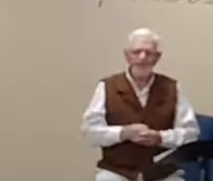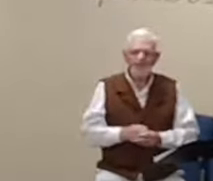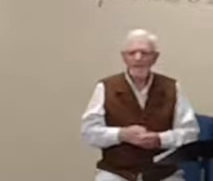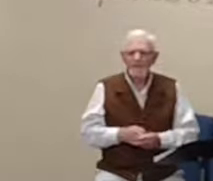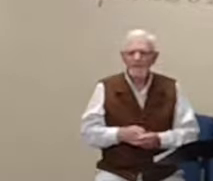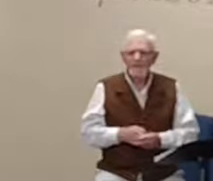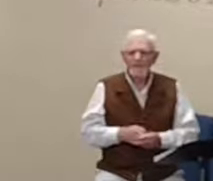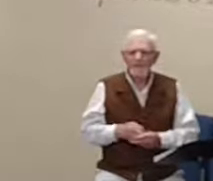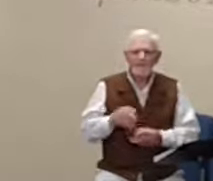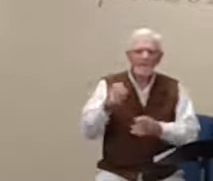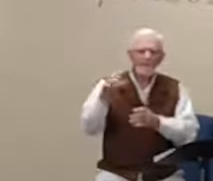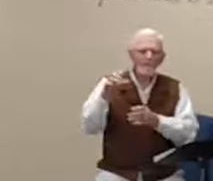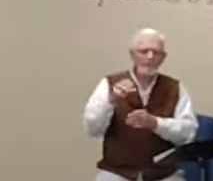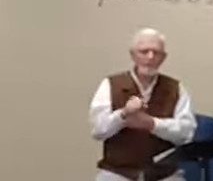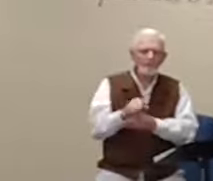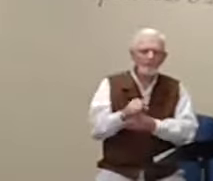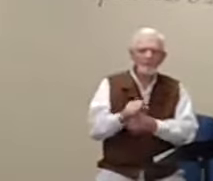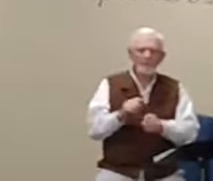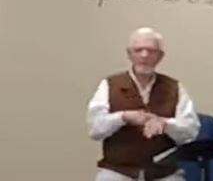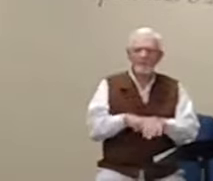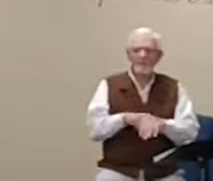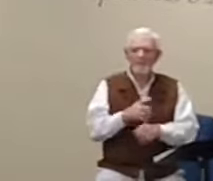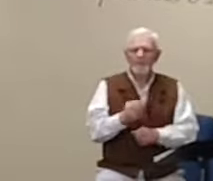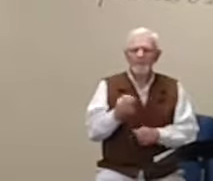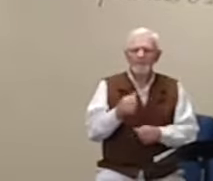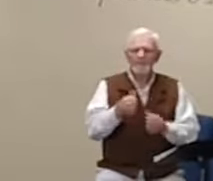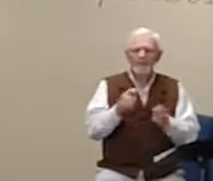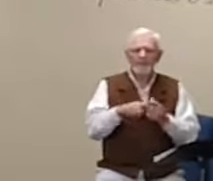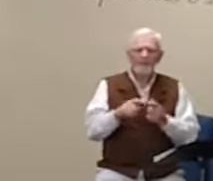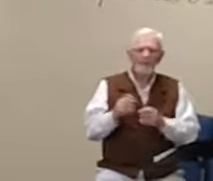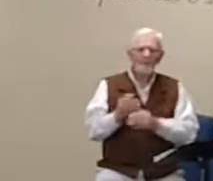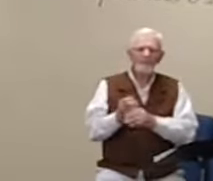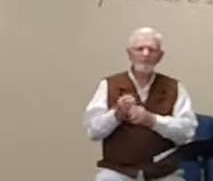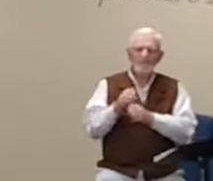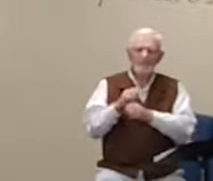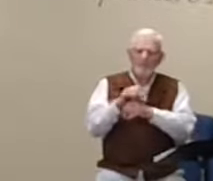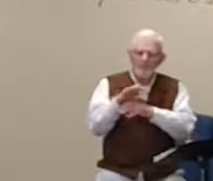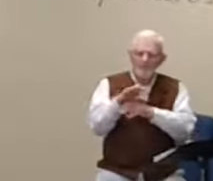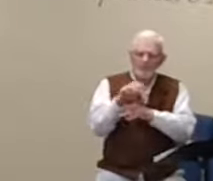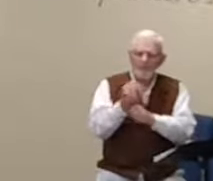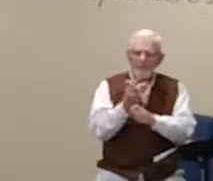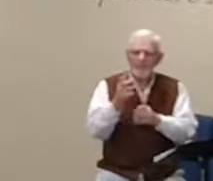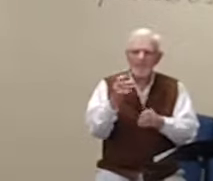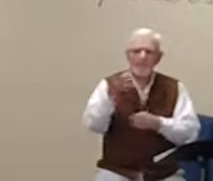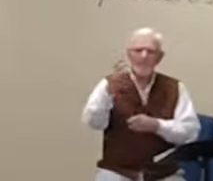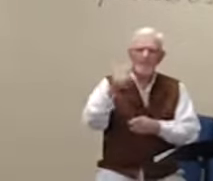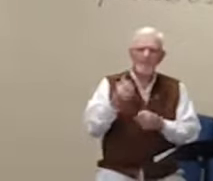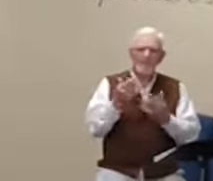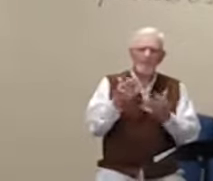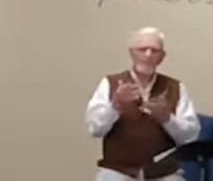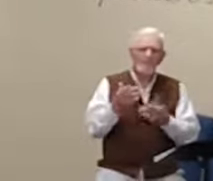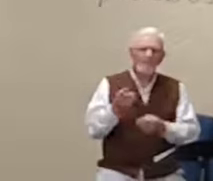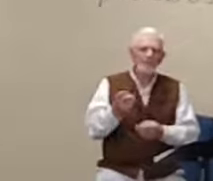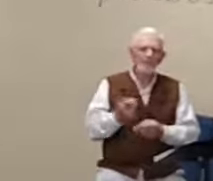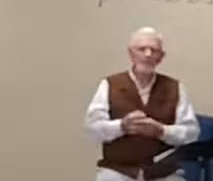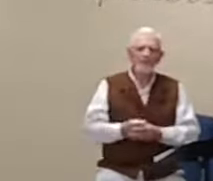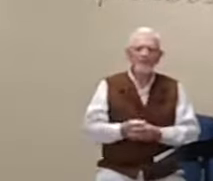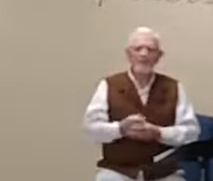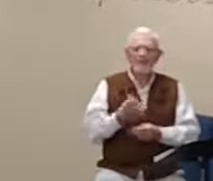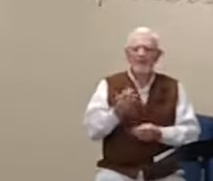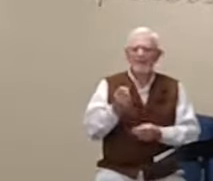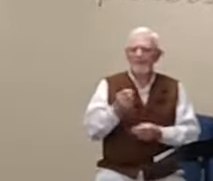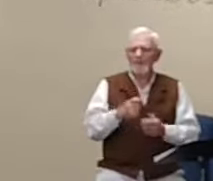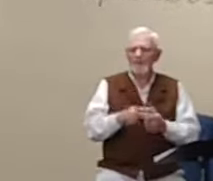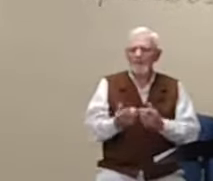just seize the moment and try to get across something that the Lord gave you. And